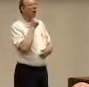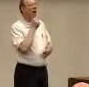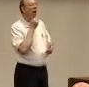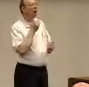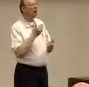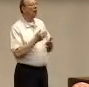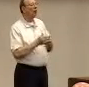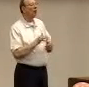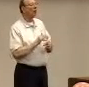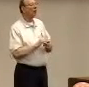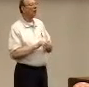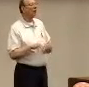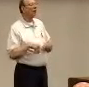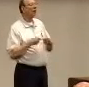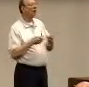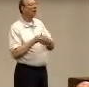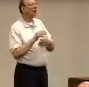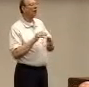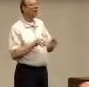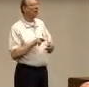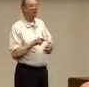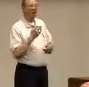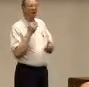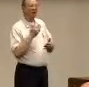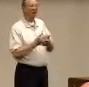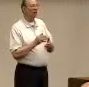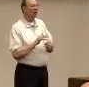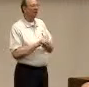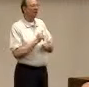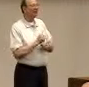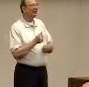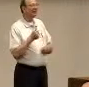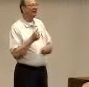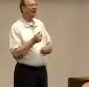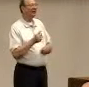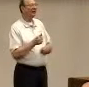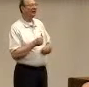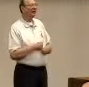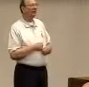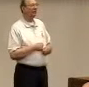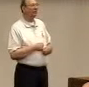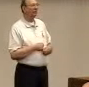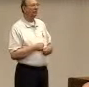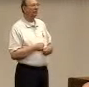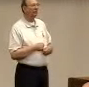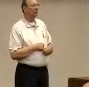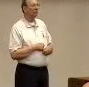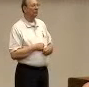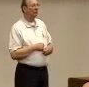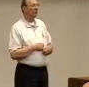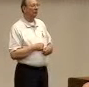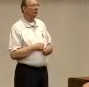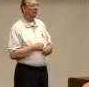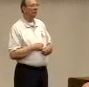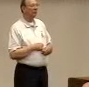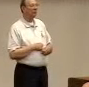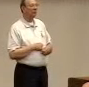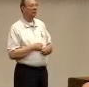said, you are not good enough to get to heaven. You are not good enough to save yourself.